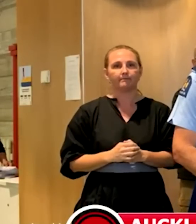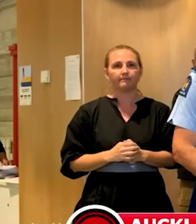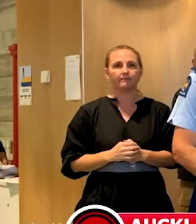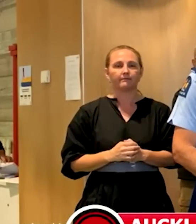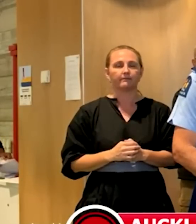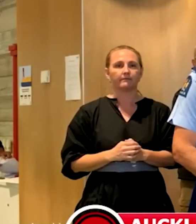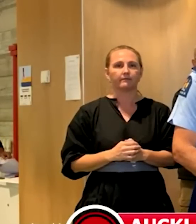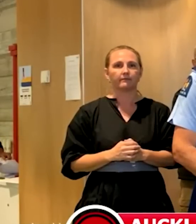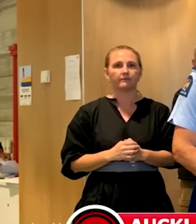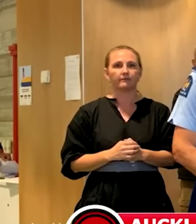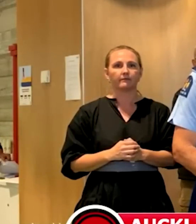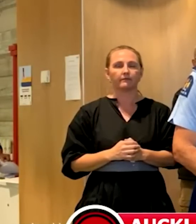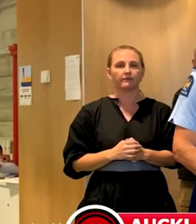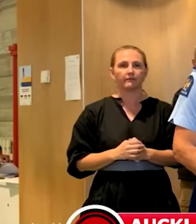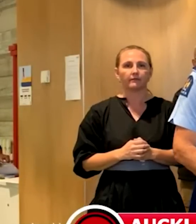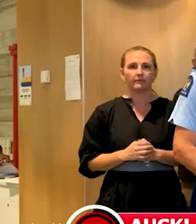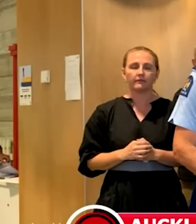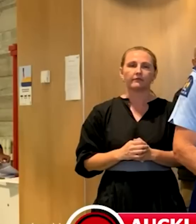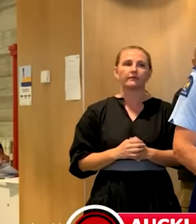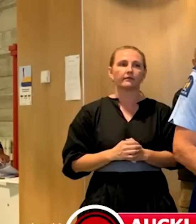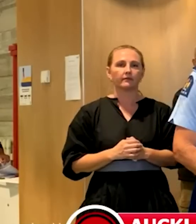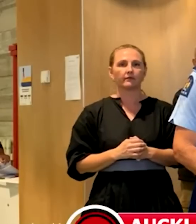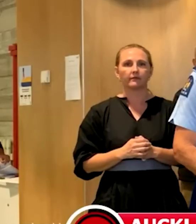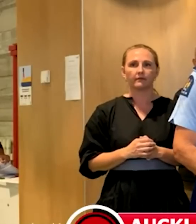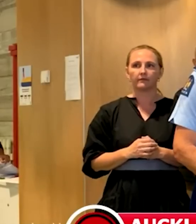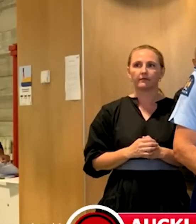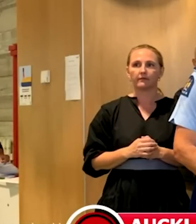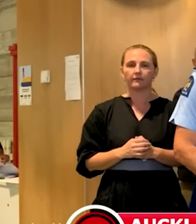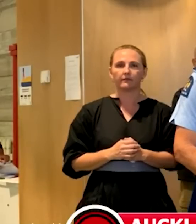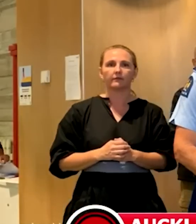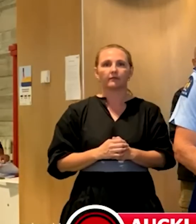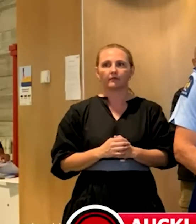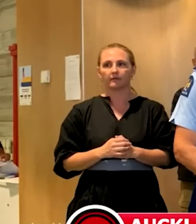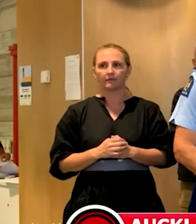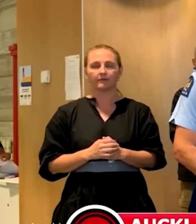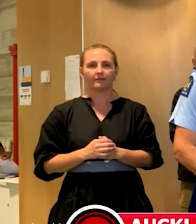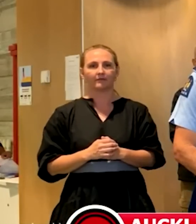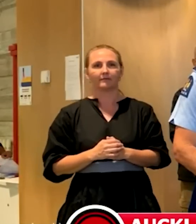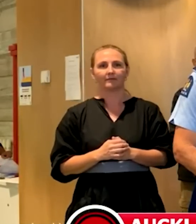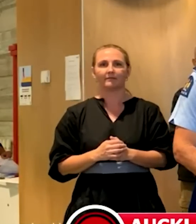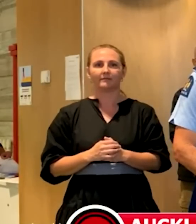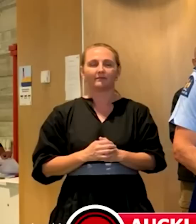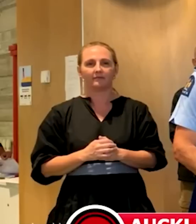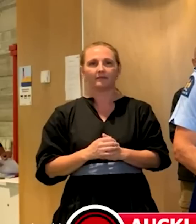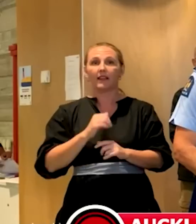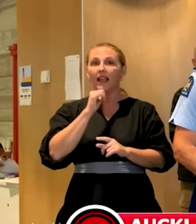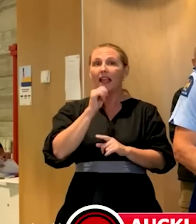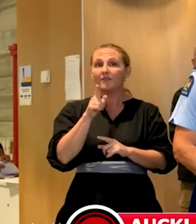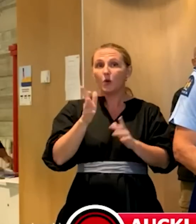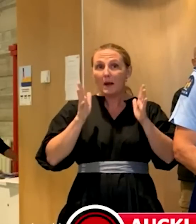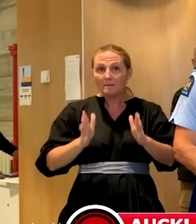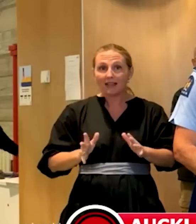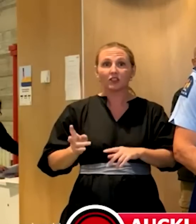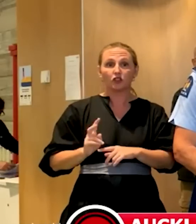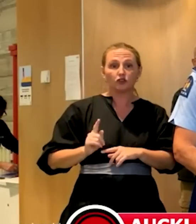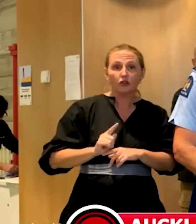If you do come across heavy flooded areas as part of your travel, we suggest you don't try and forge through due to